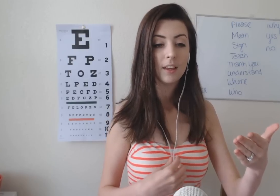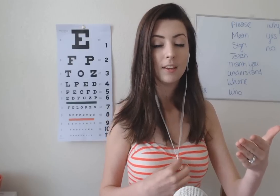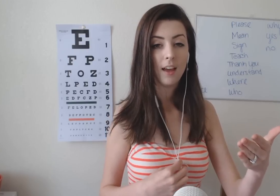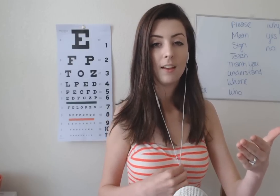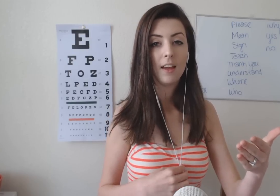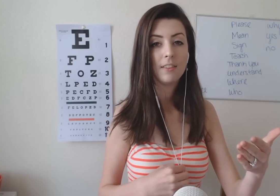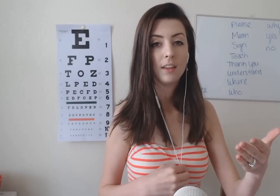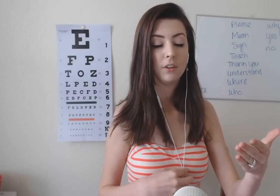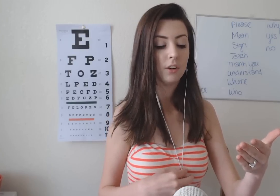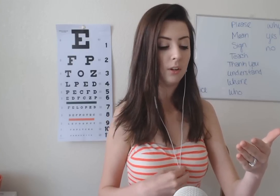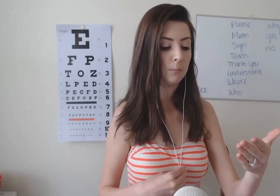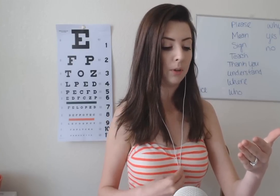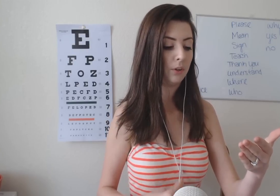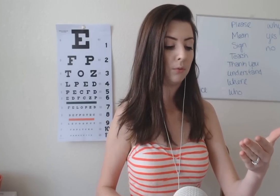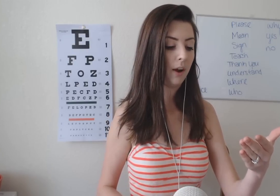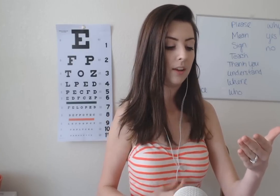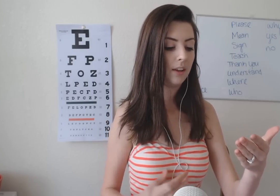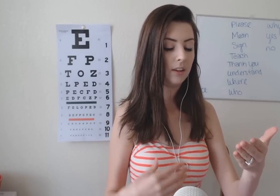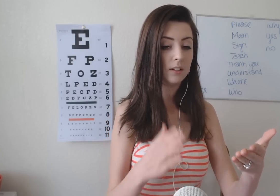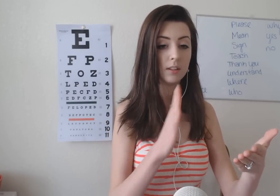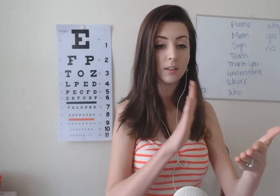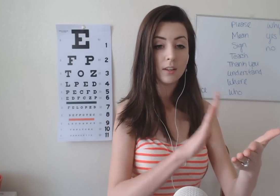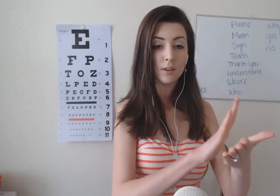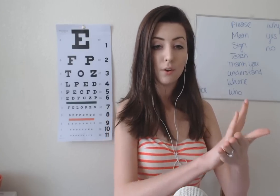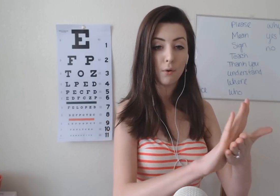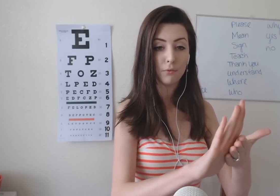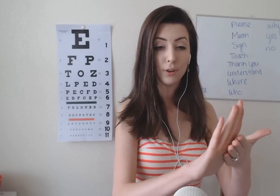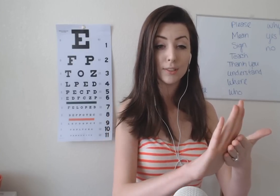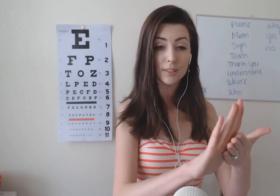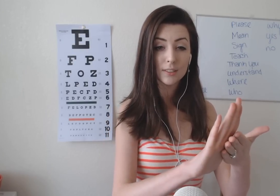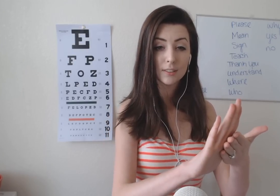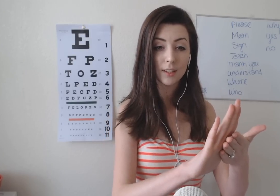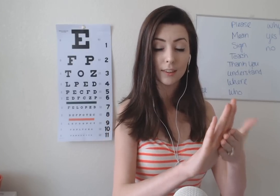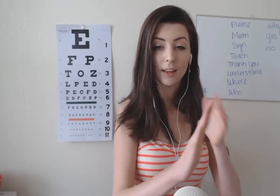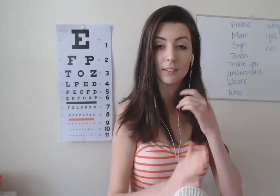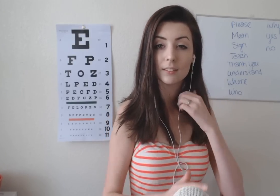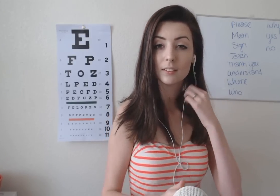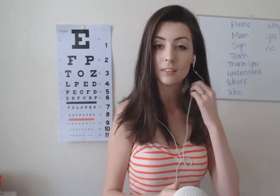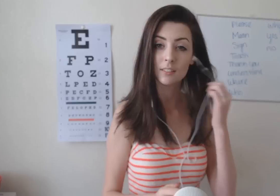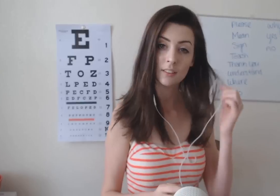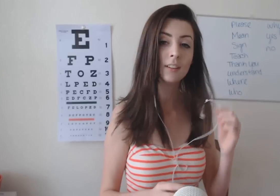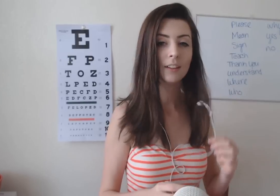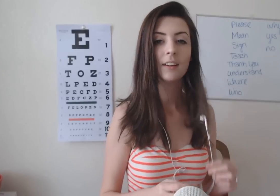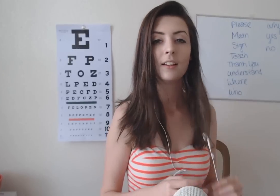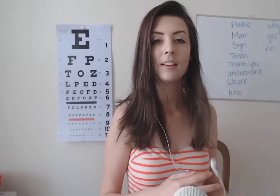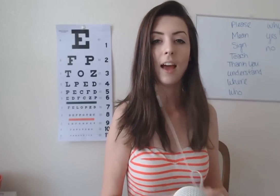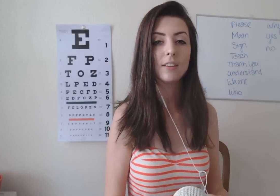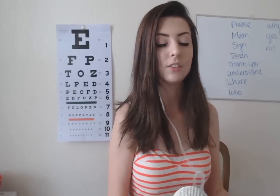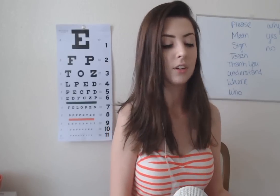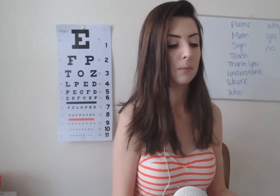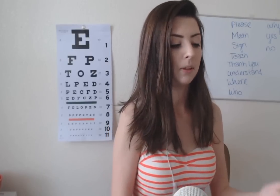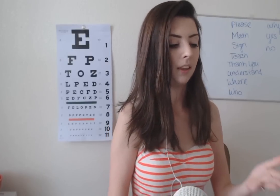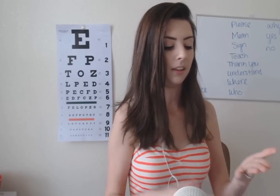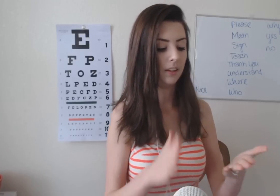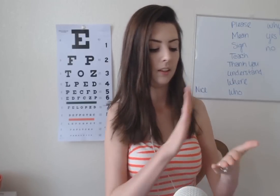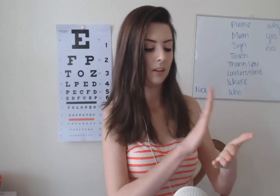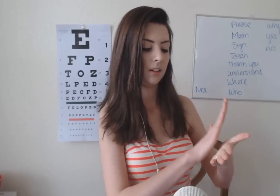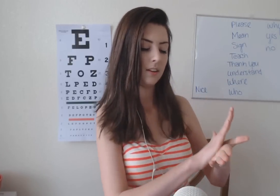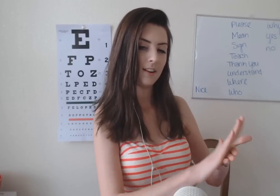Yeah. And then you're going to bring your right hand over it like that. Yeah. So you're going to be like,